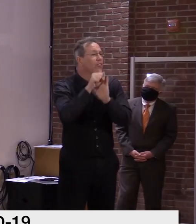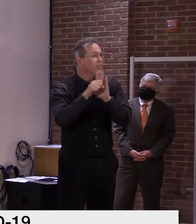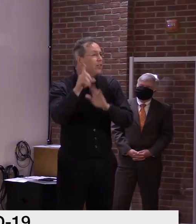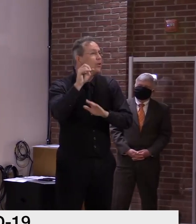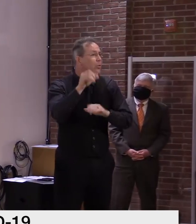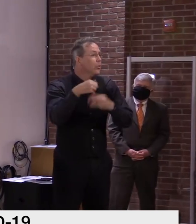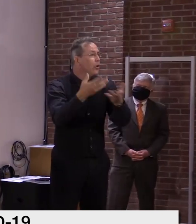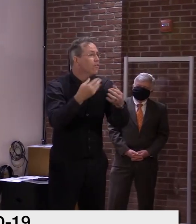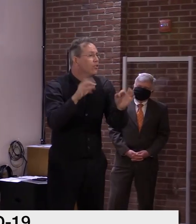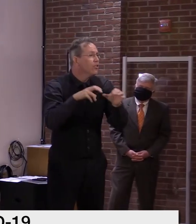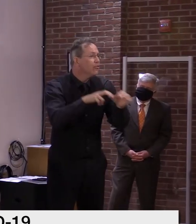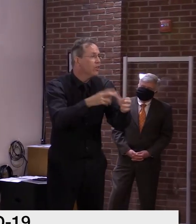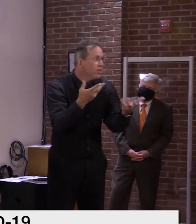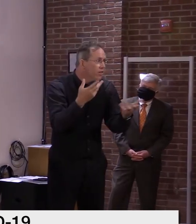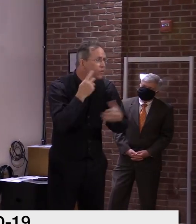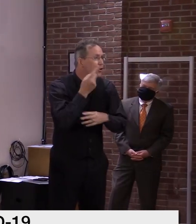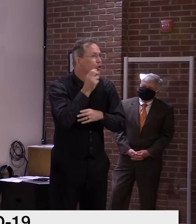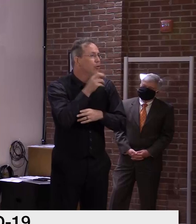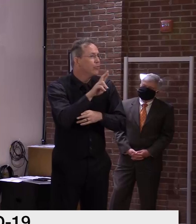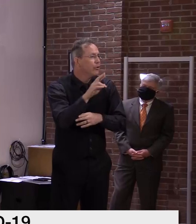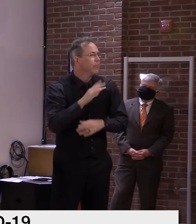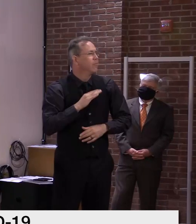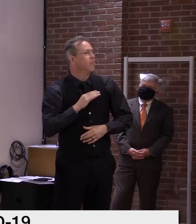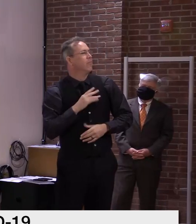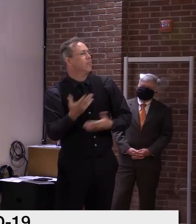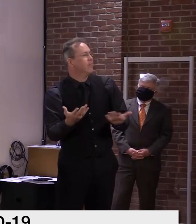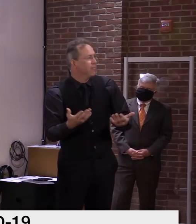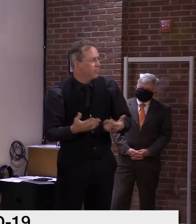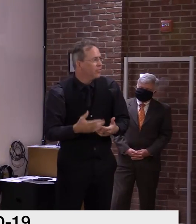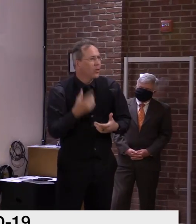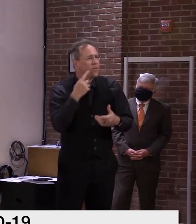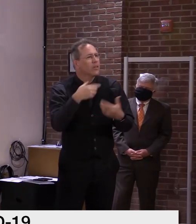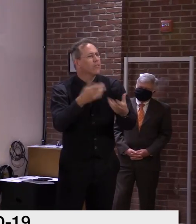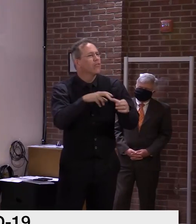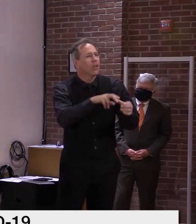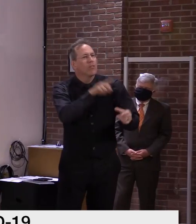to anyone who wants to get to a vaccination site.